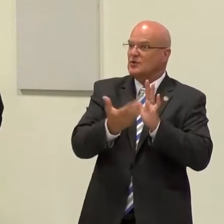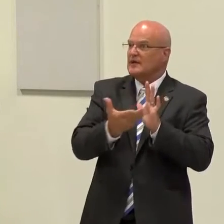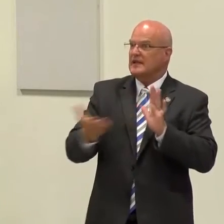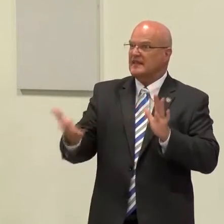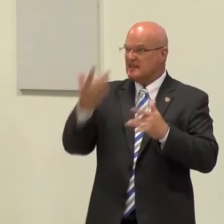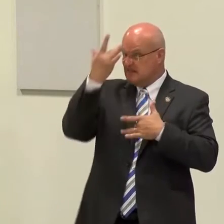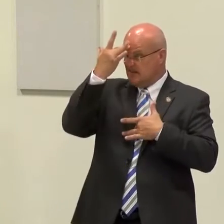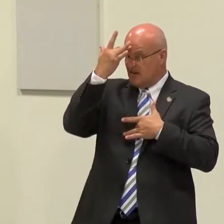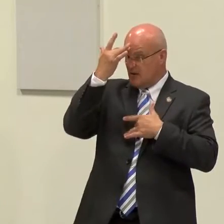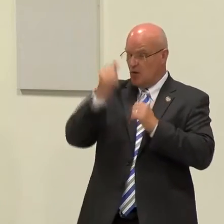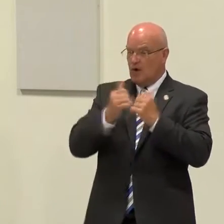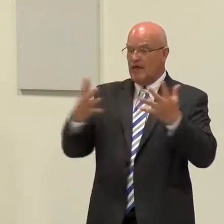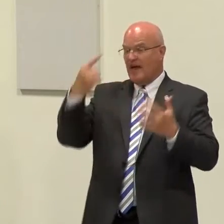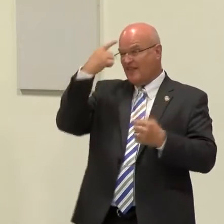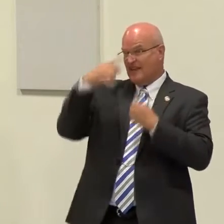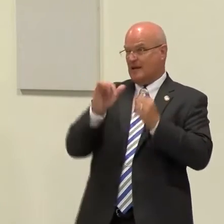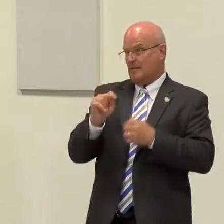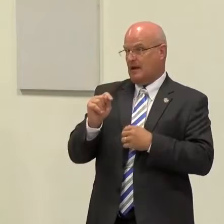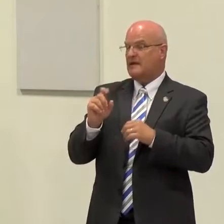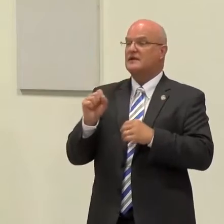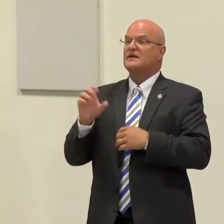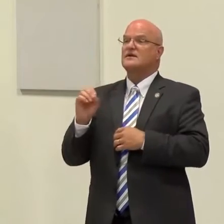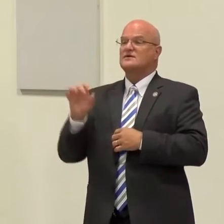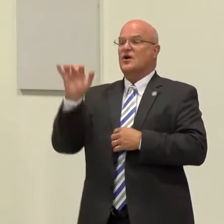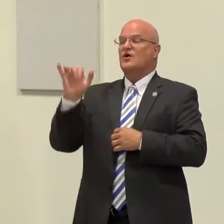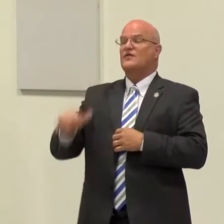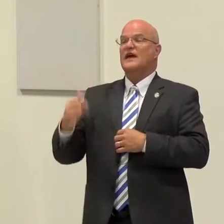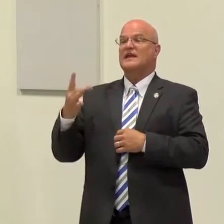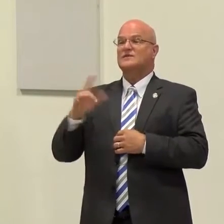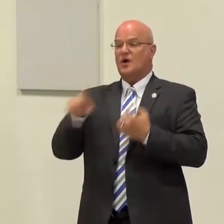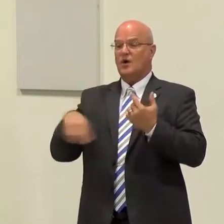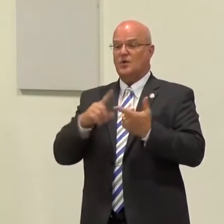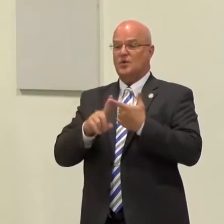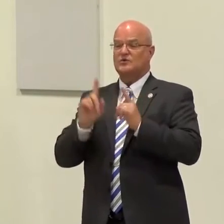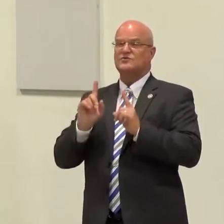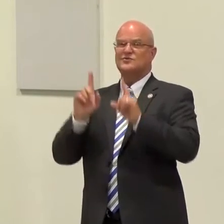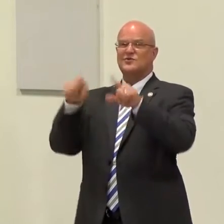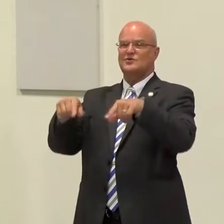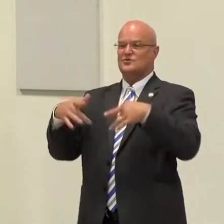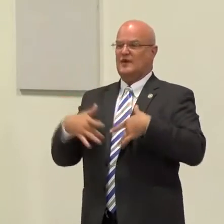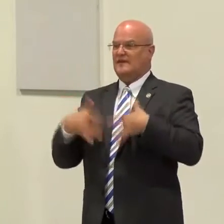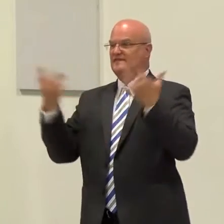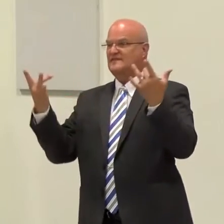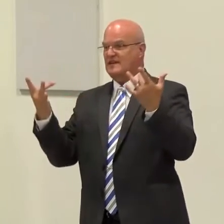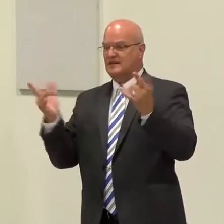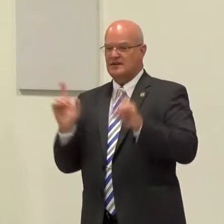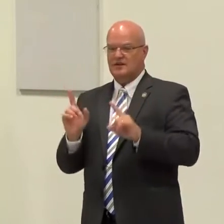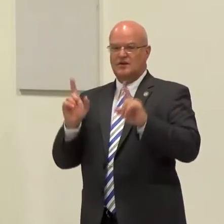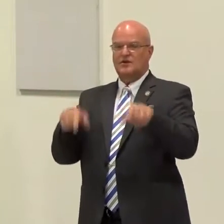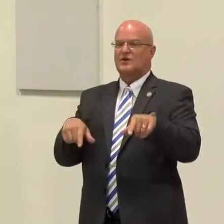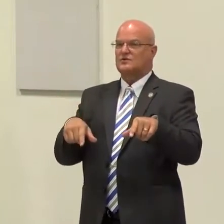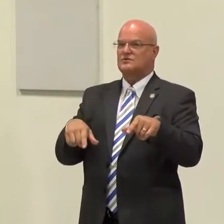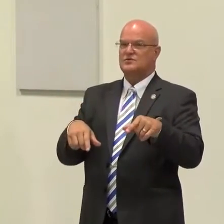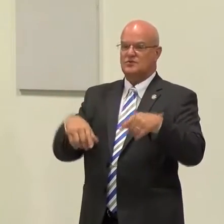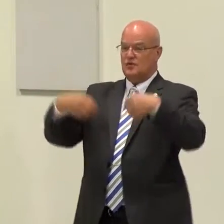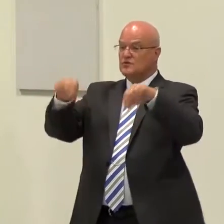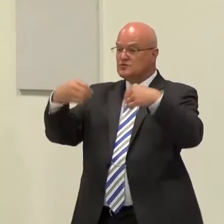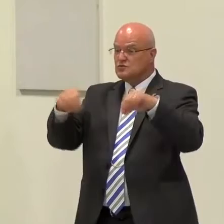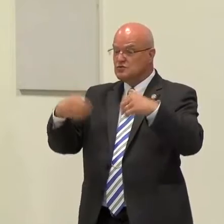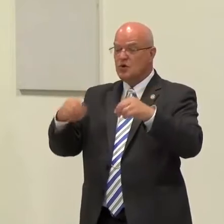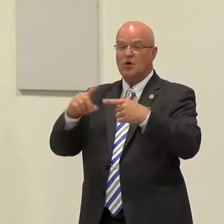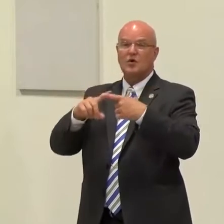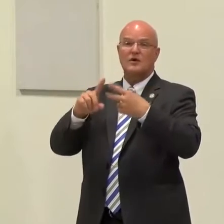without even thinking about it. And so that's why whenever you go to an event, you go to the